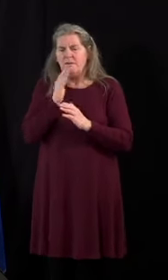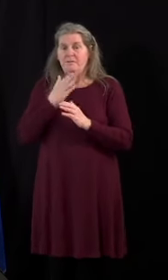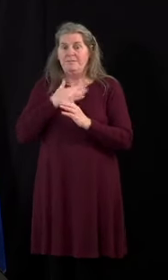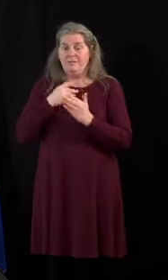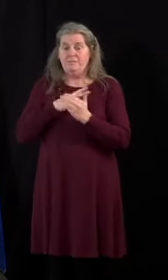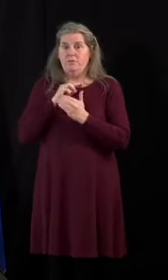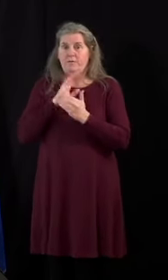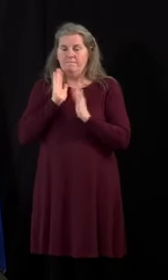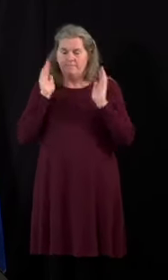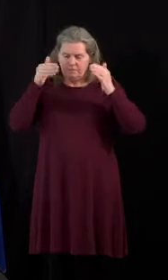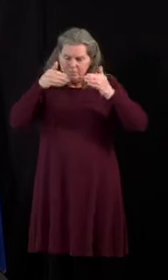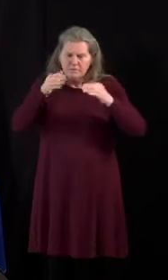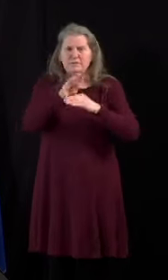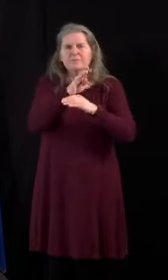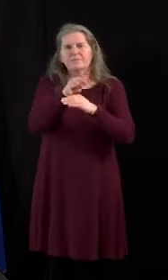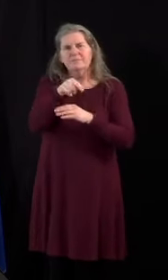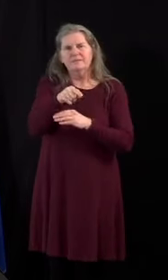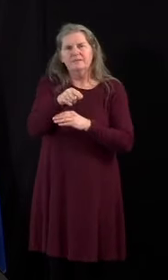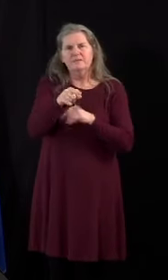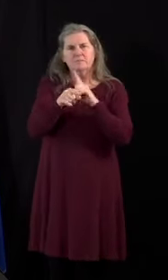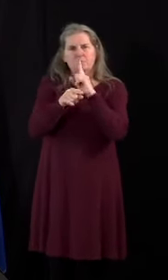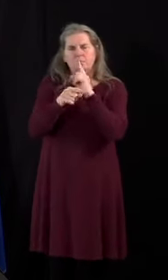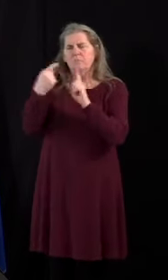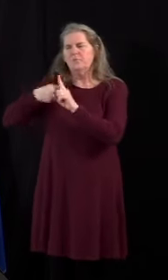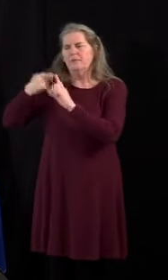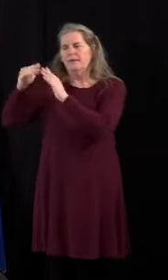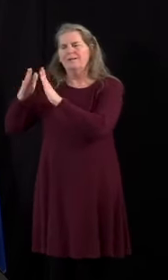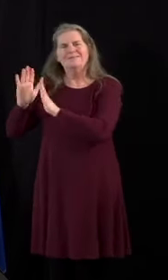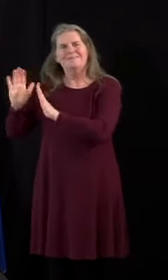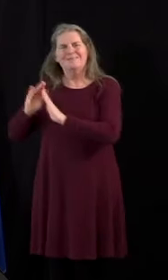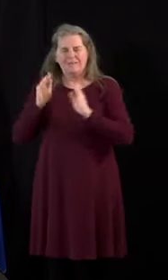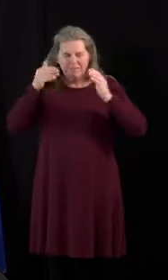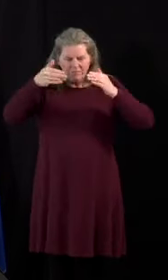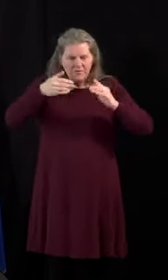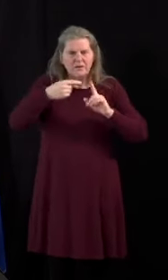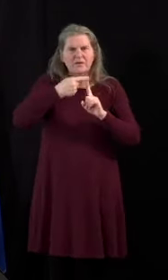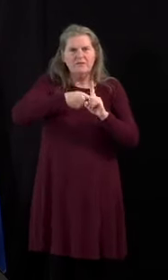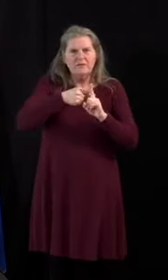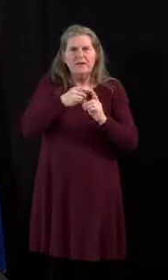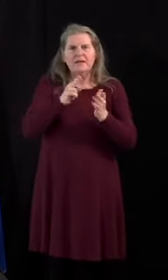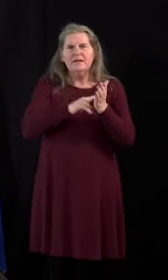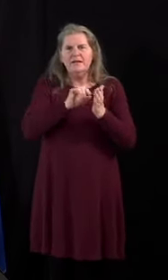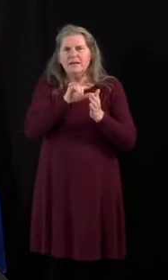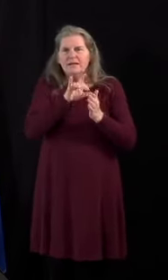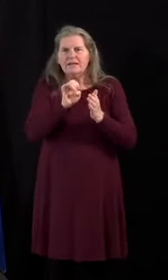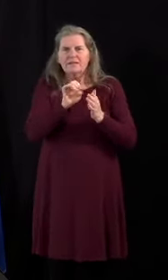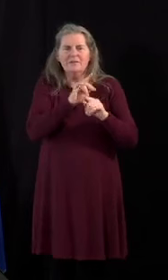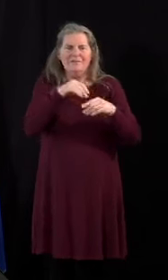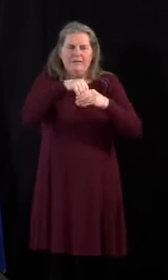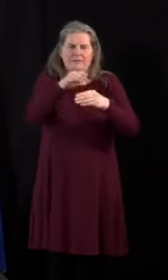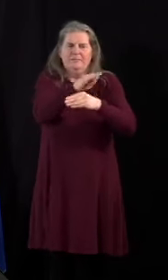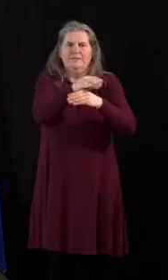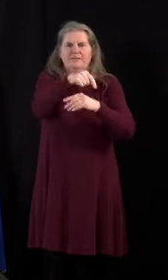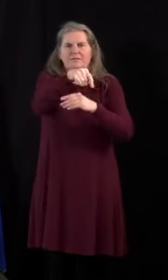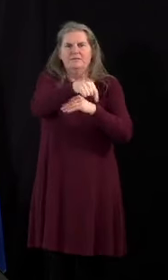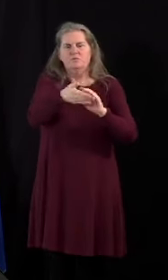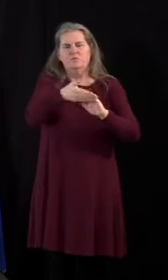sector, and so that's why we're covering the rent costs and the lease costs of people in the business